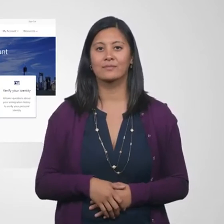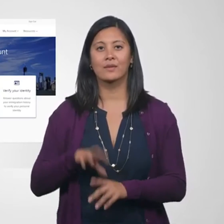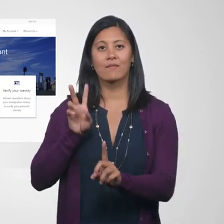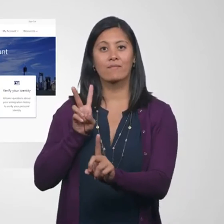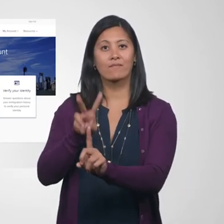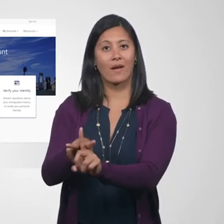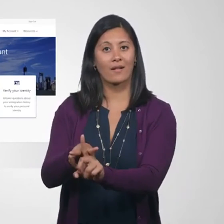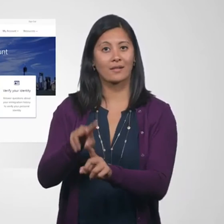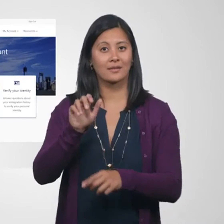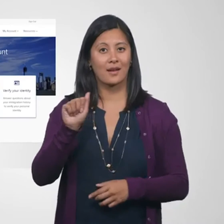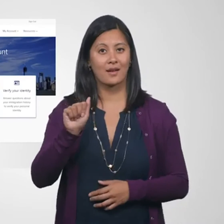File a form online.